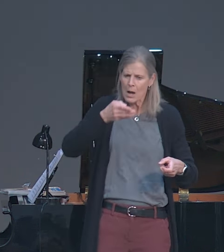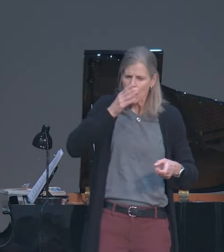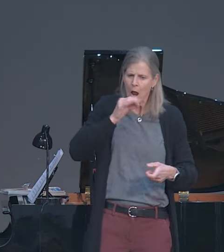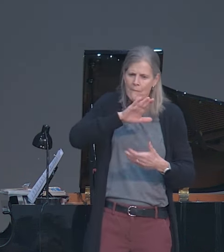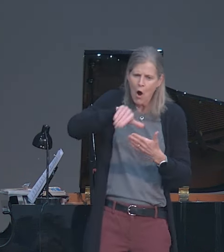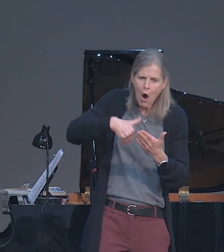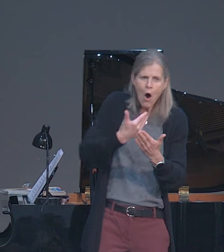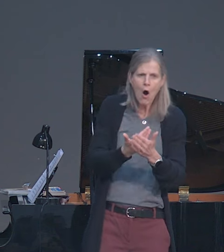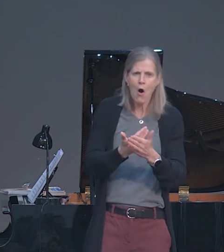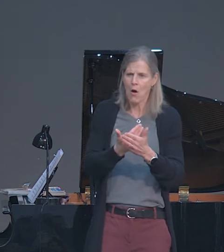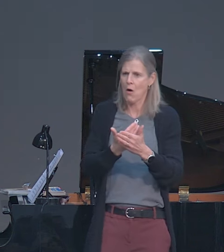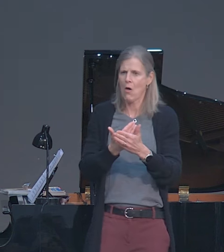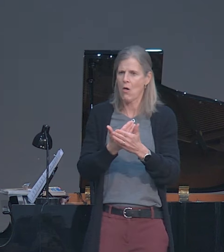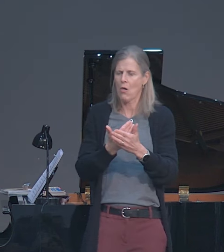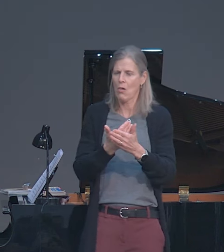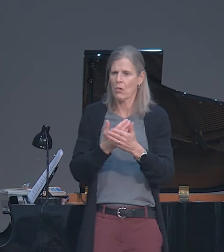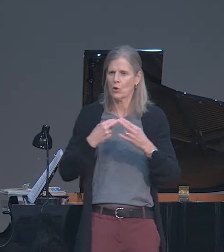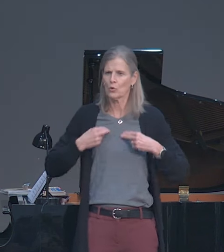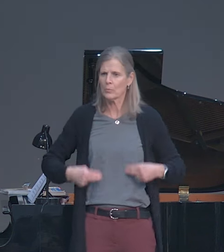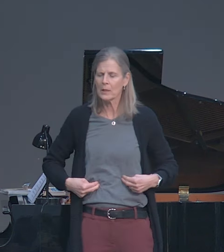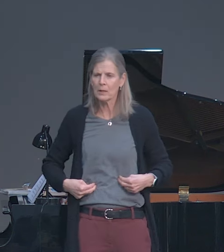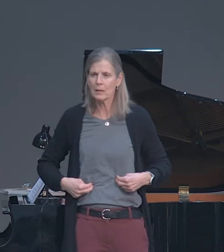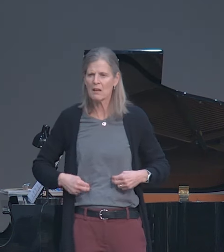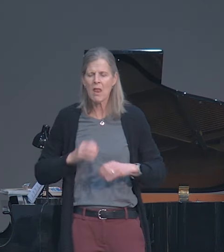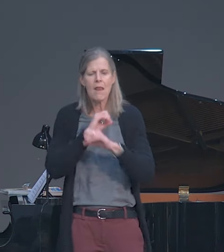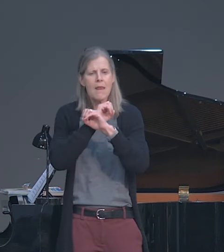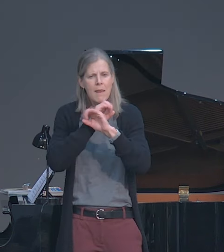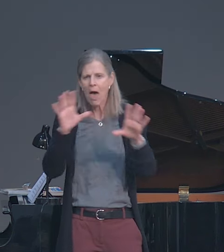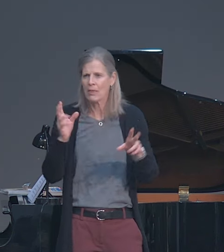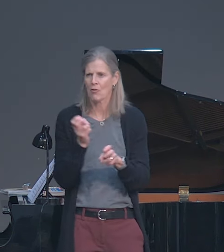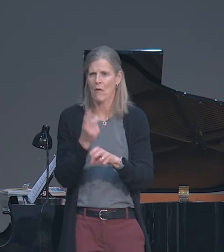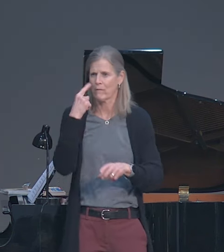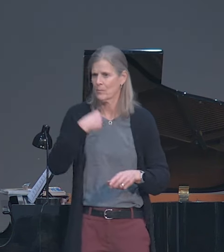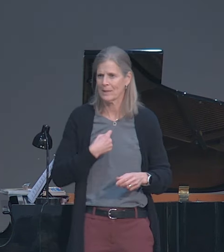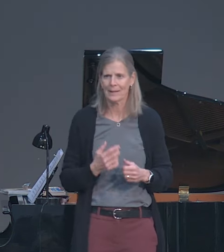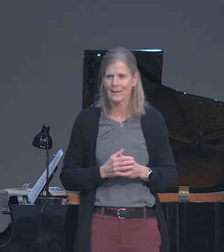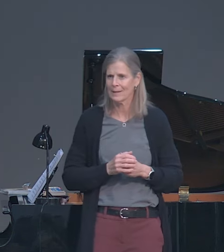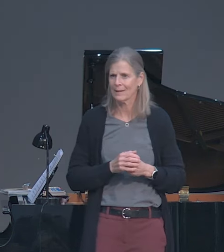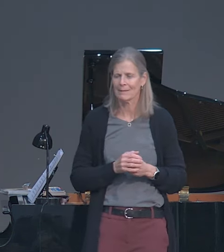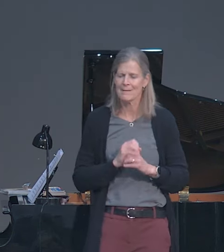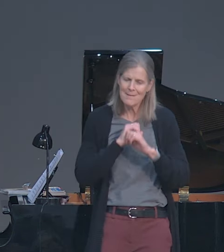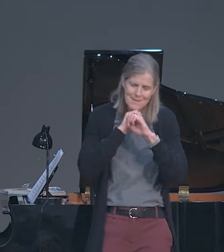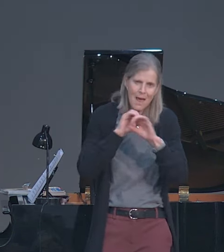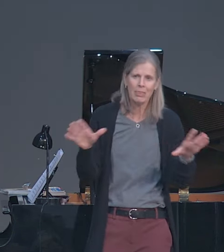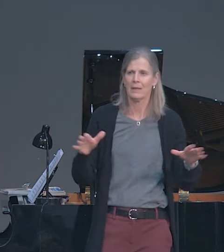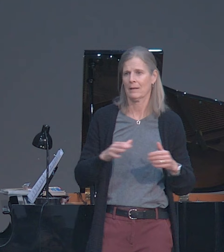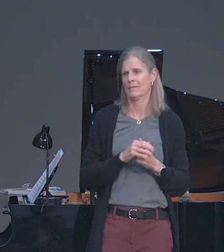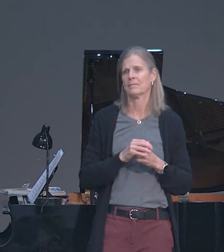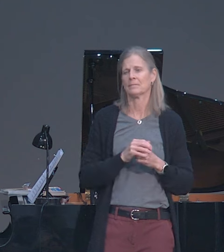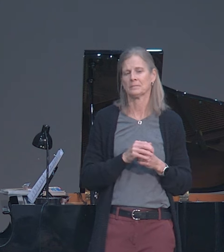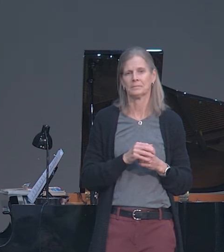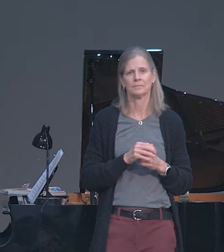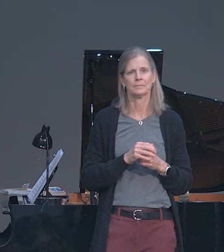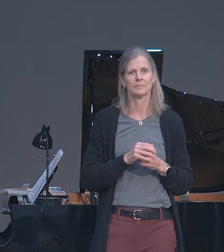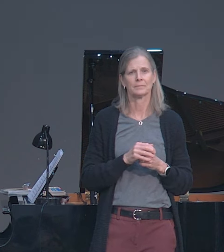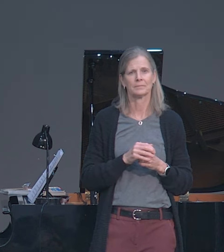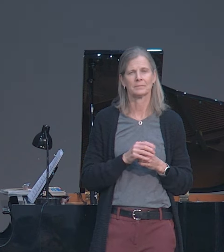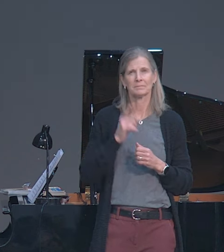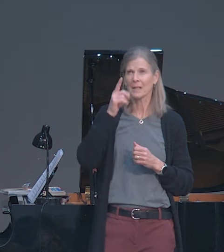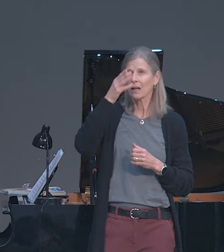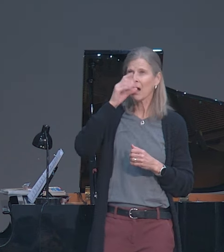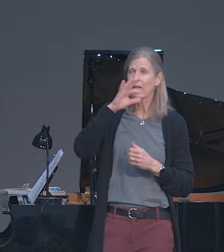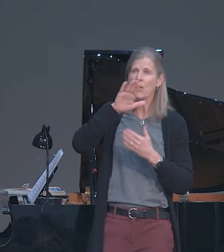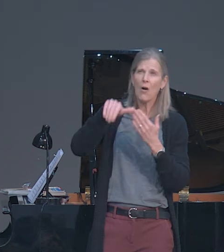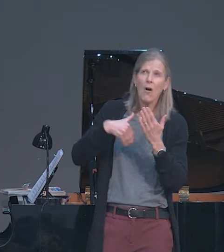all flesh. Is anything too hard for me? It's a rhetorical question. The answer is absolutely not. You're the God of all